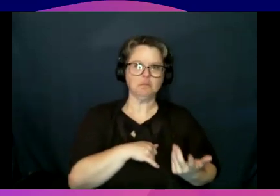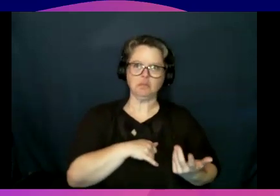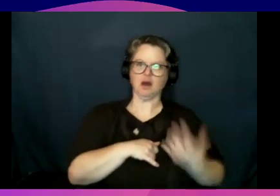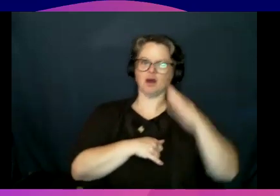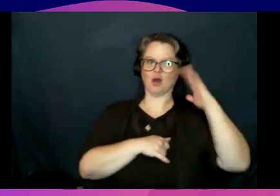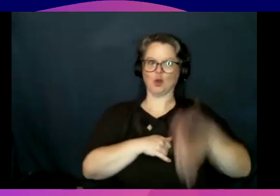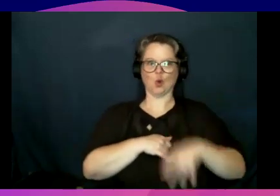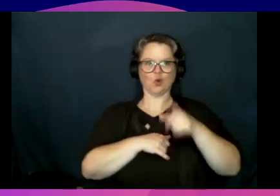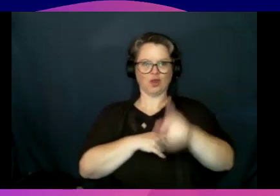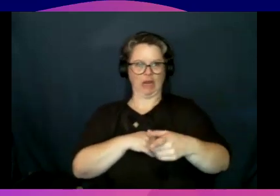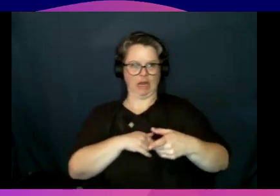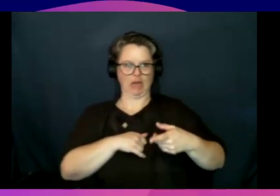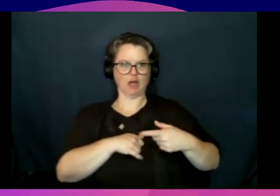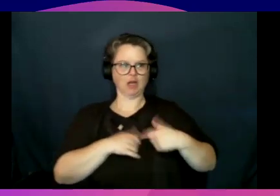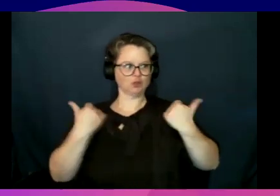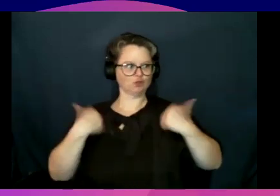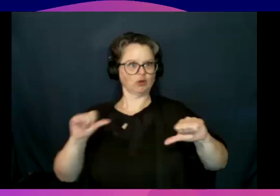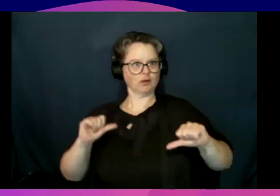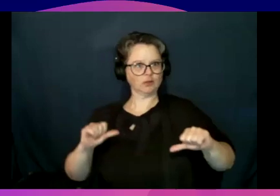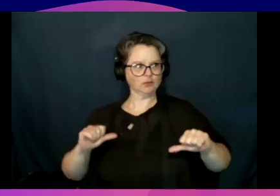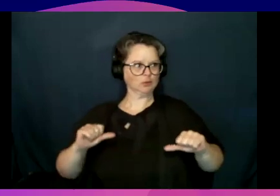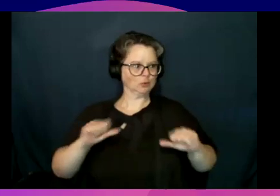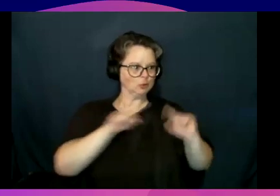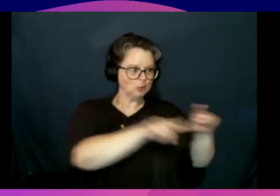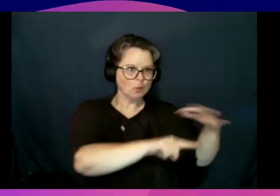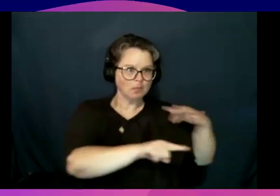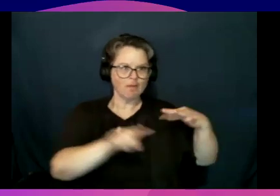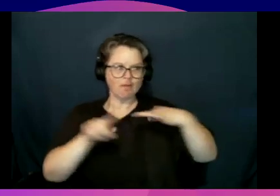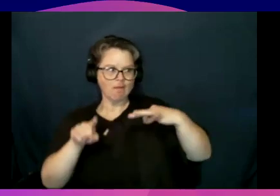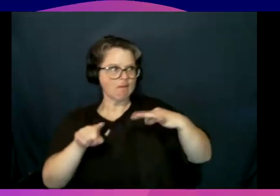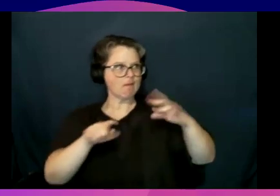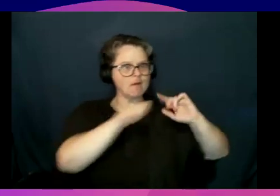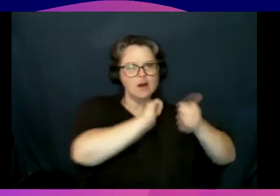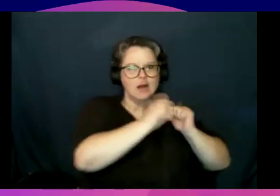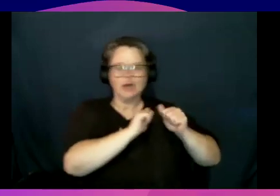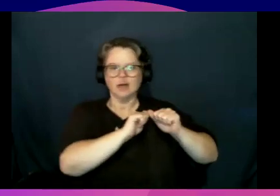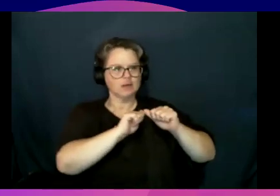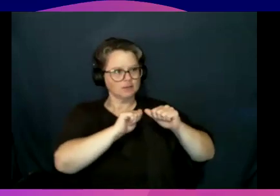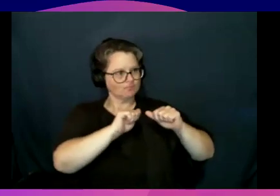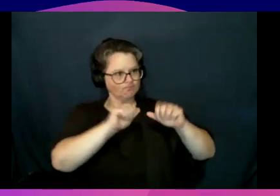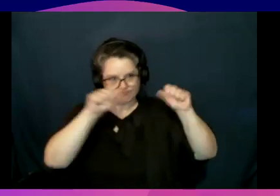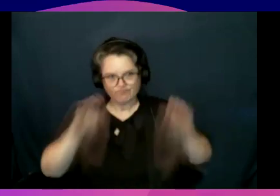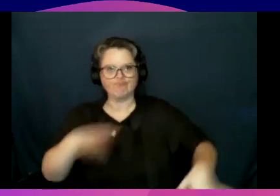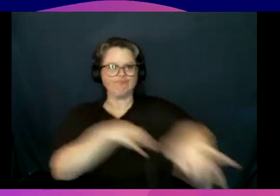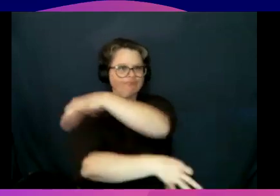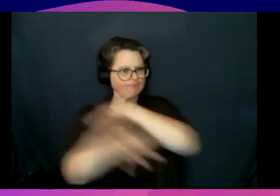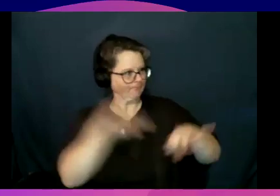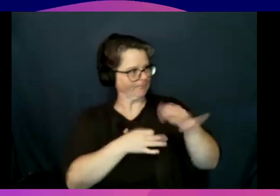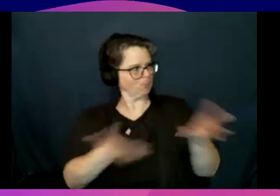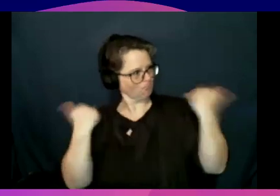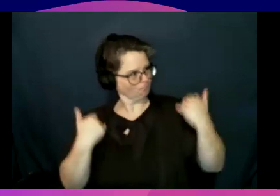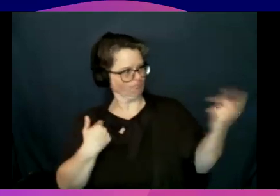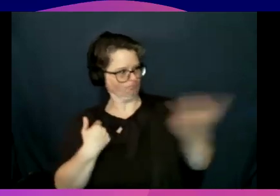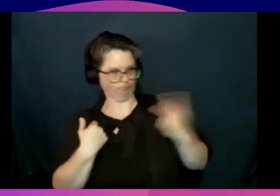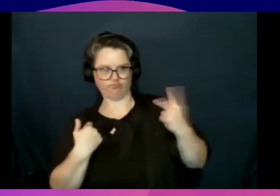means looking around in our environment and saying, who else is doing work that's similar to this? And yes, we may both